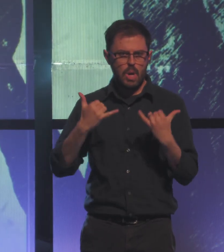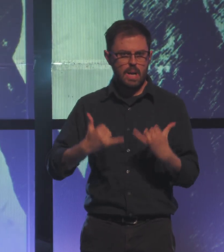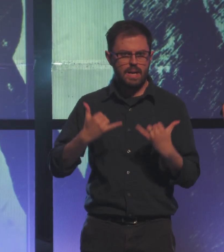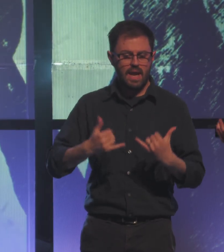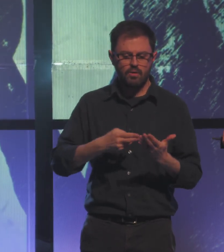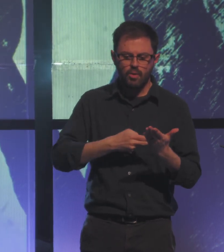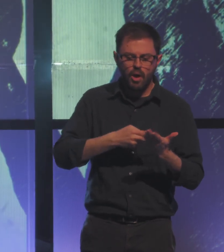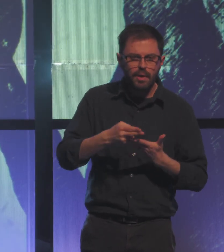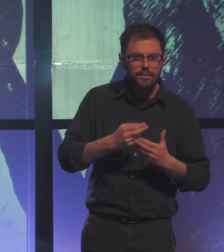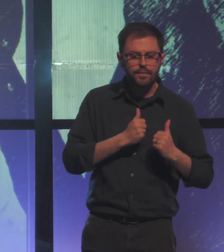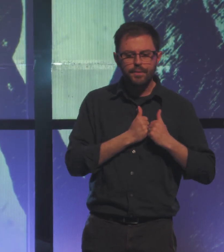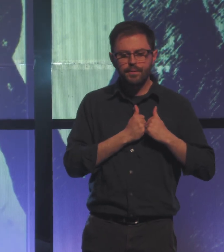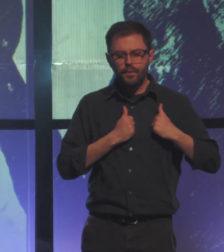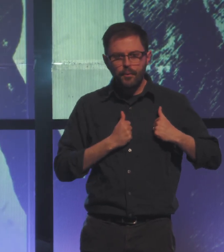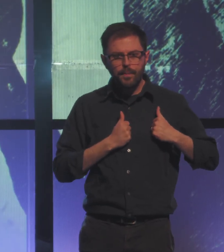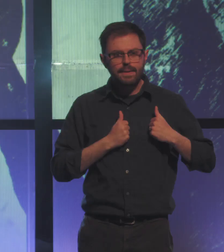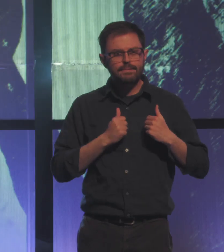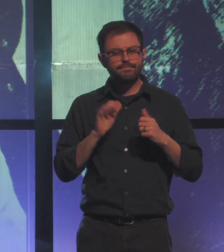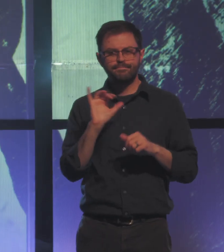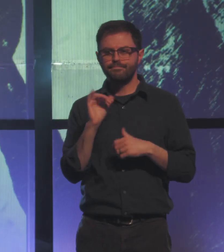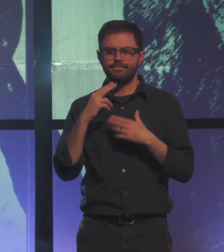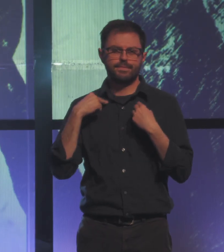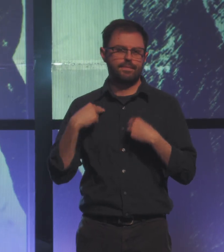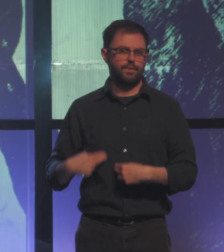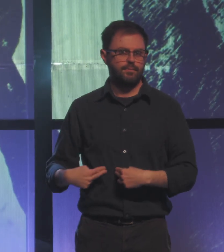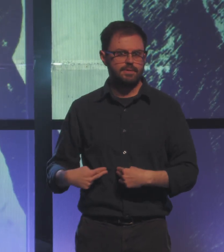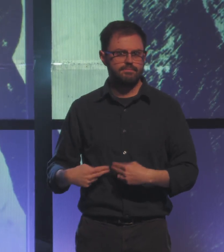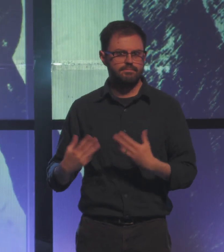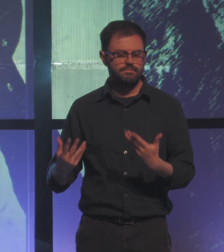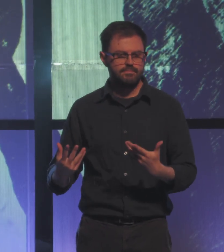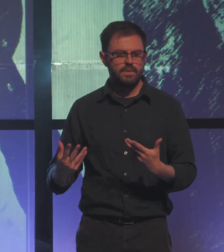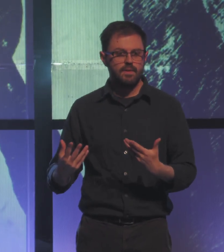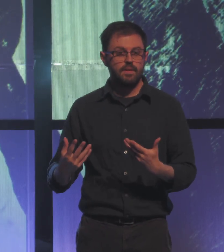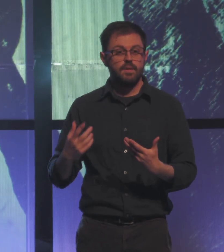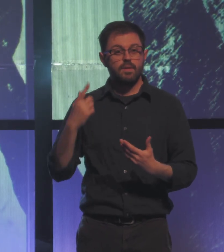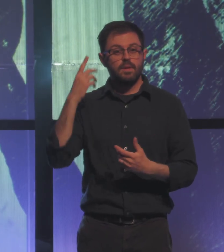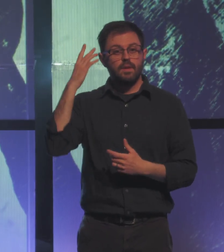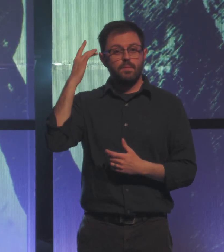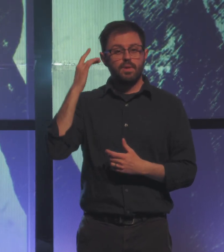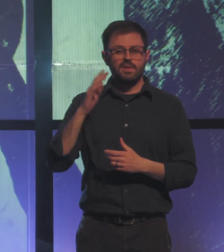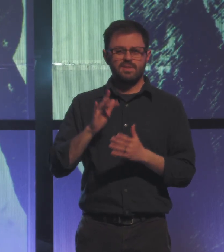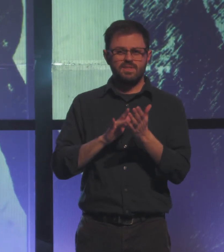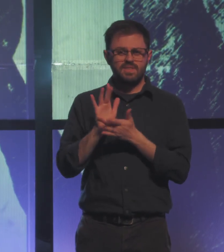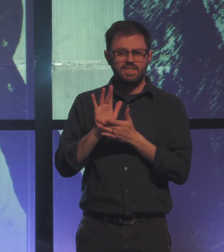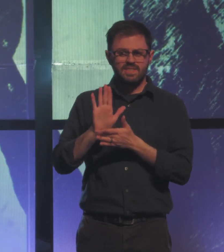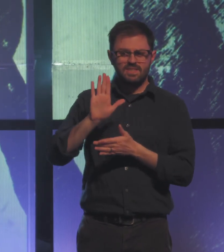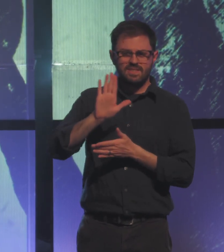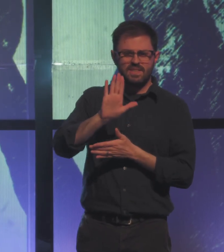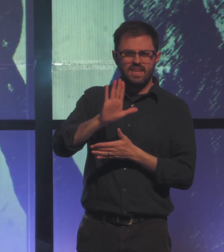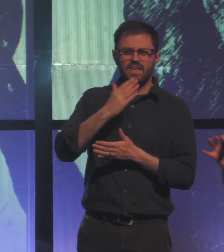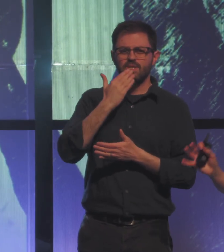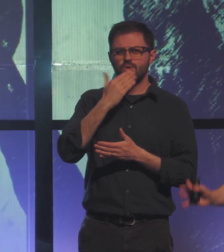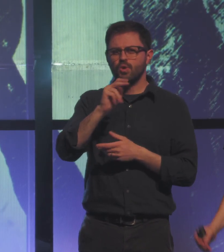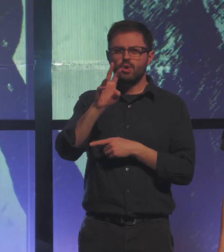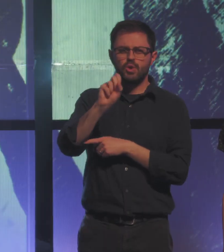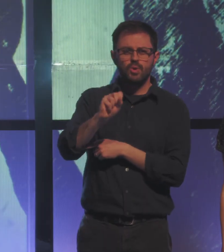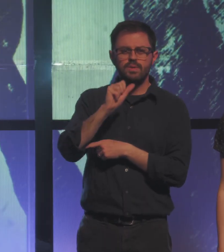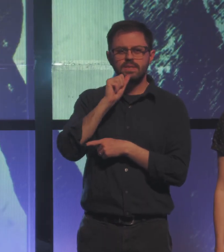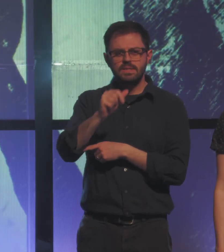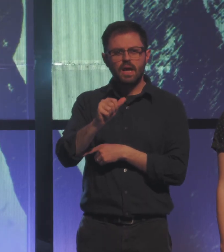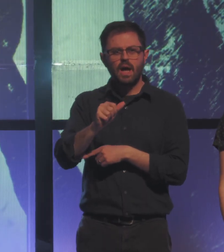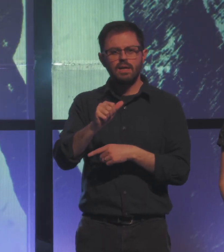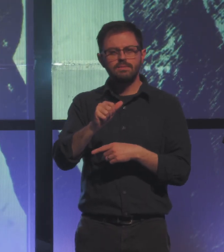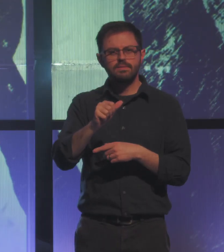come open, and to come human. Because the good news of Jesus is not that hope is found by avoiding